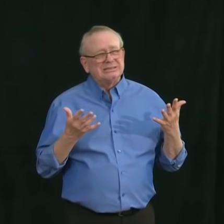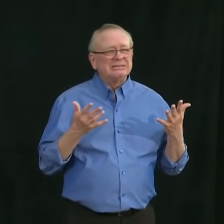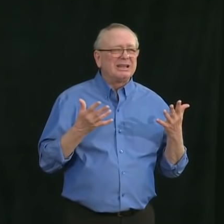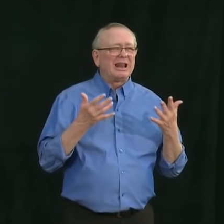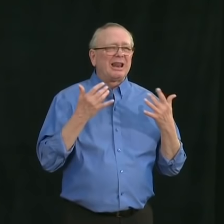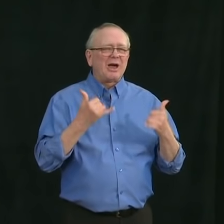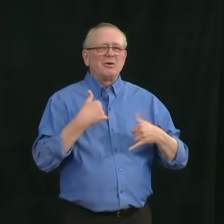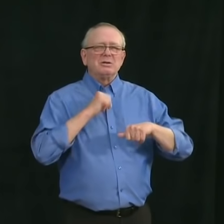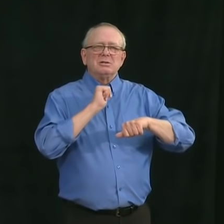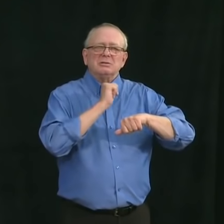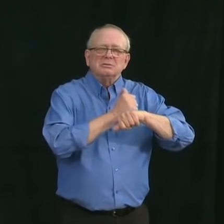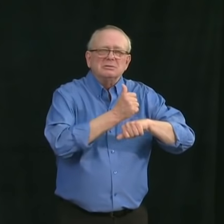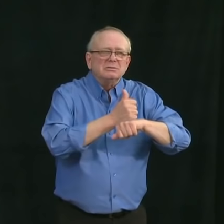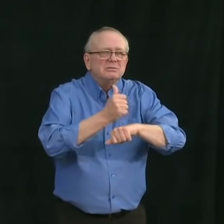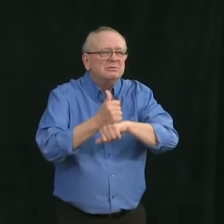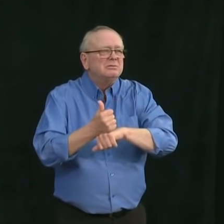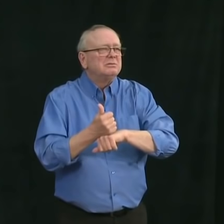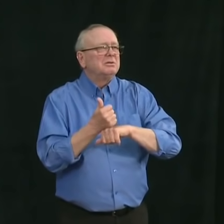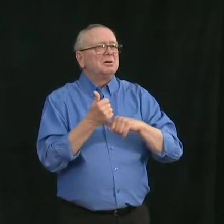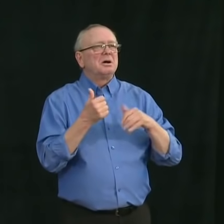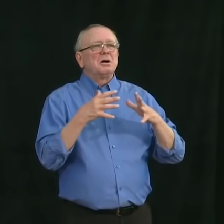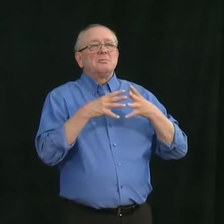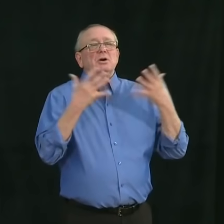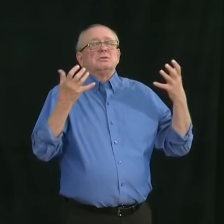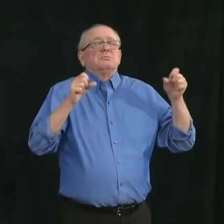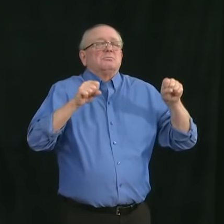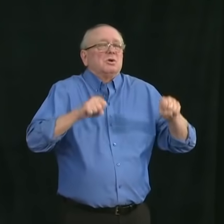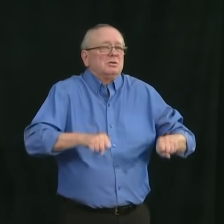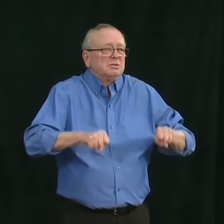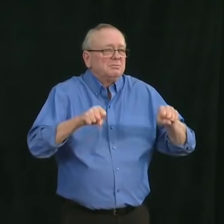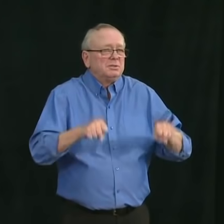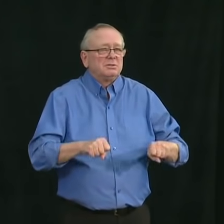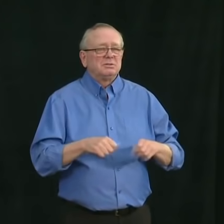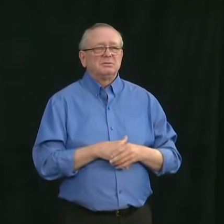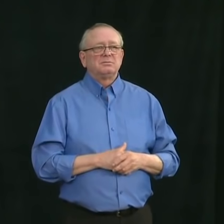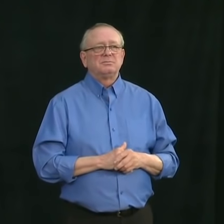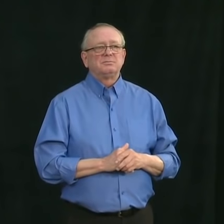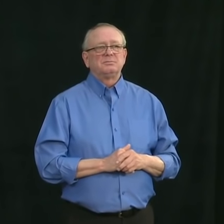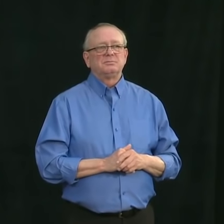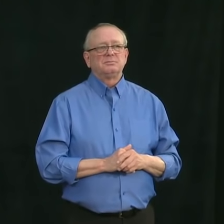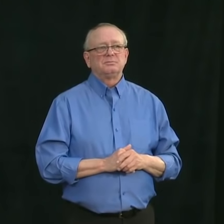all in place in some of the evacuation centres. Operator, could you put through the